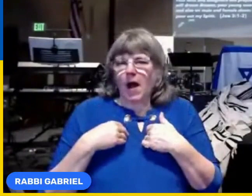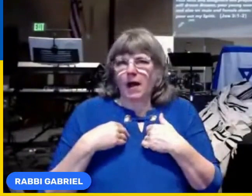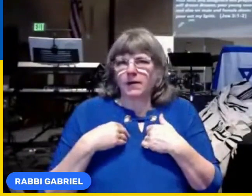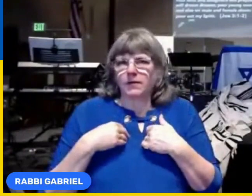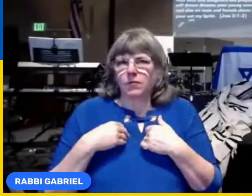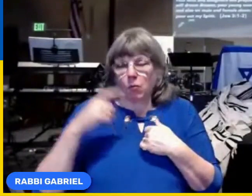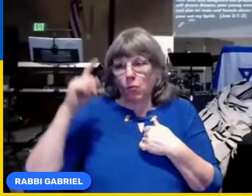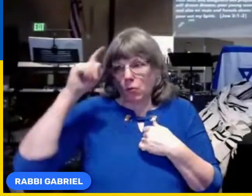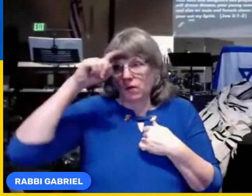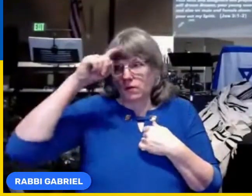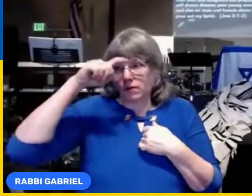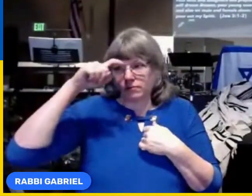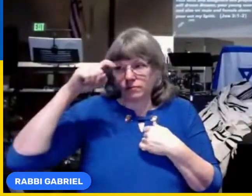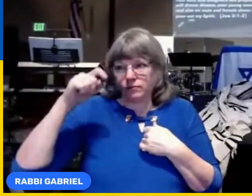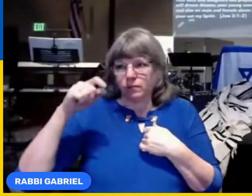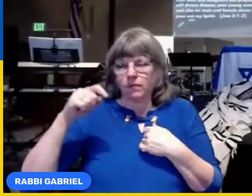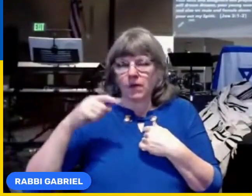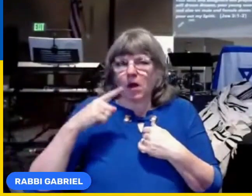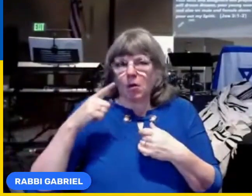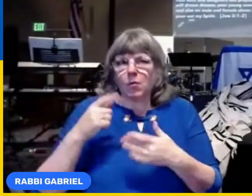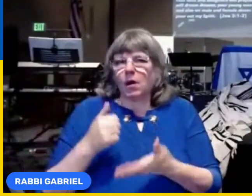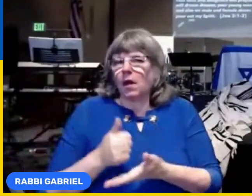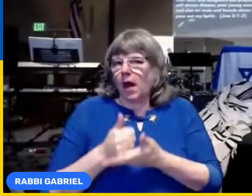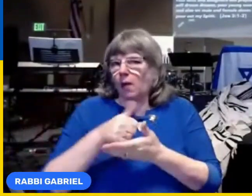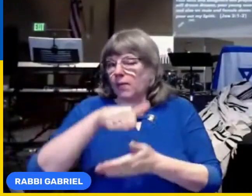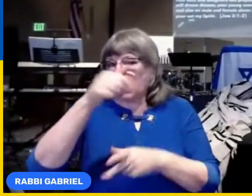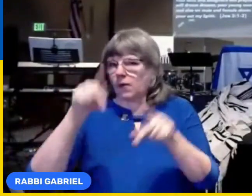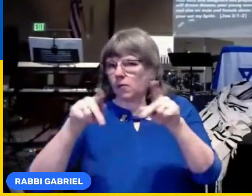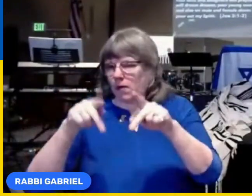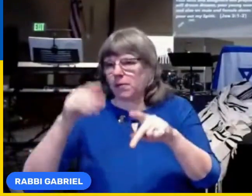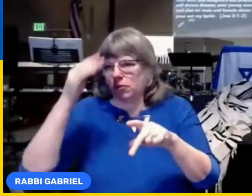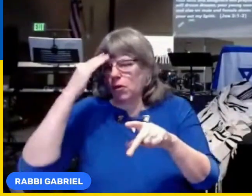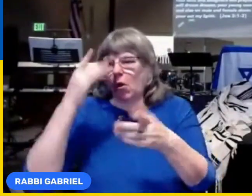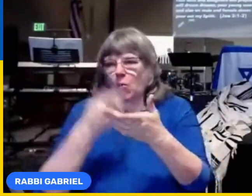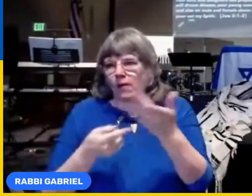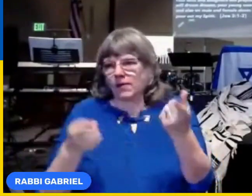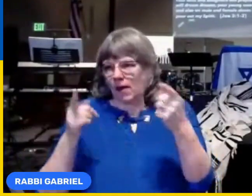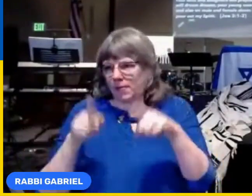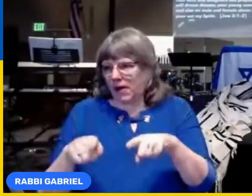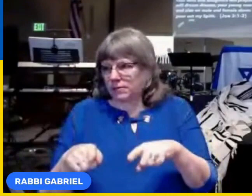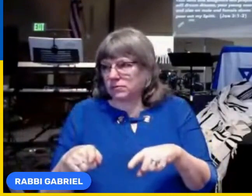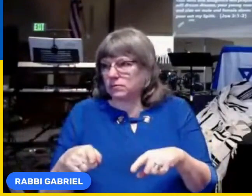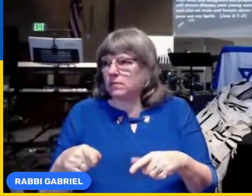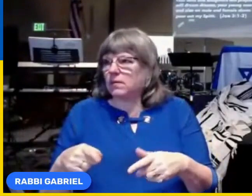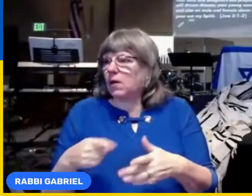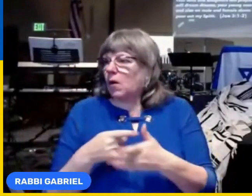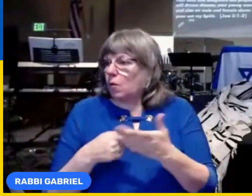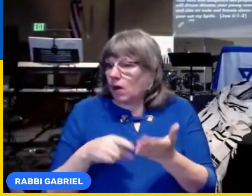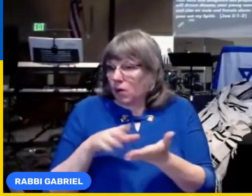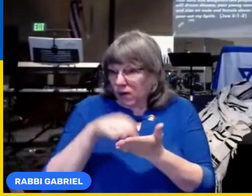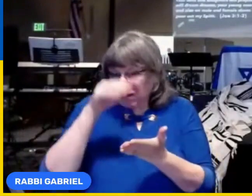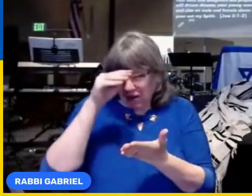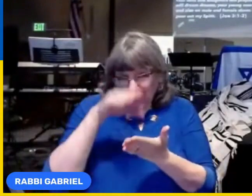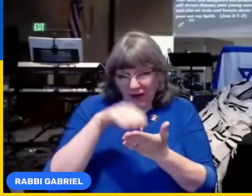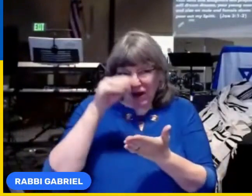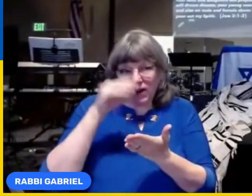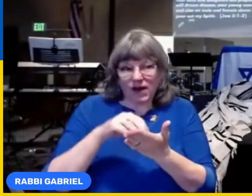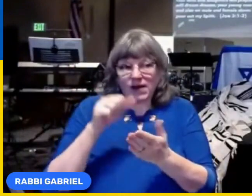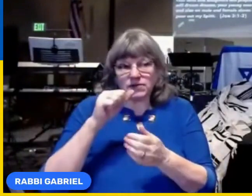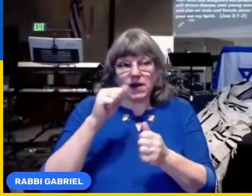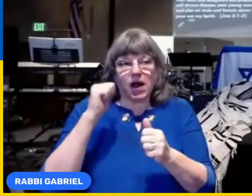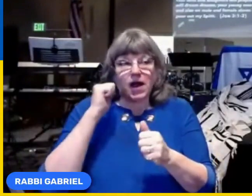cause the rest of the people to understand what is happening. So what we're learning every